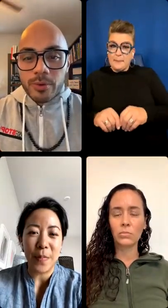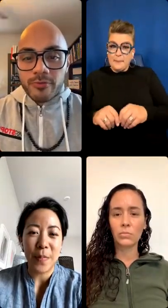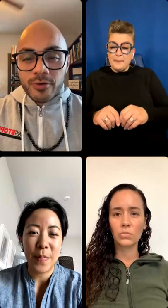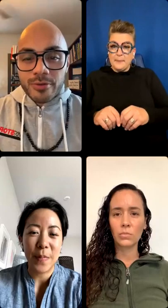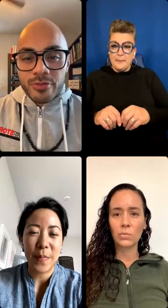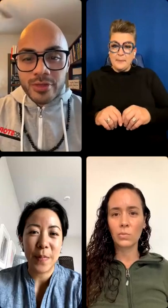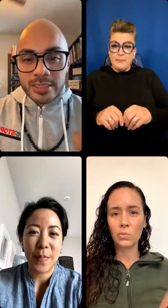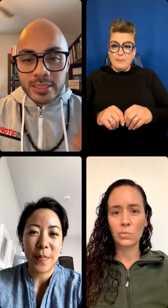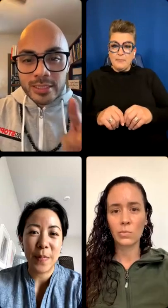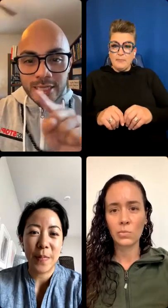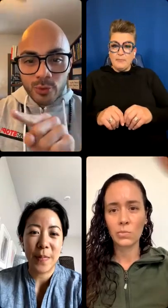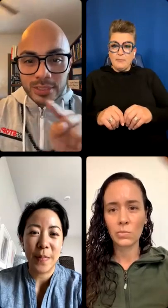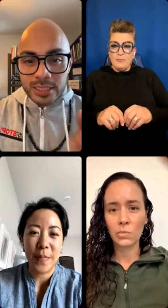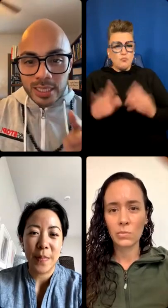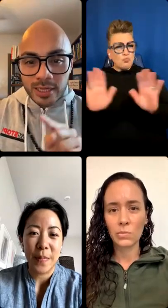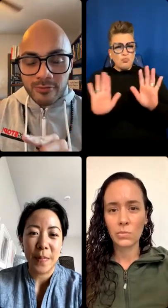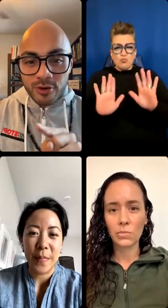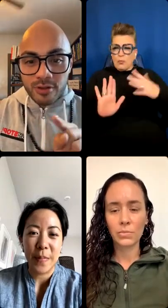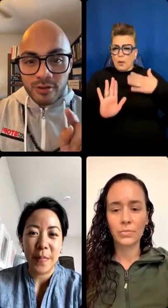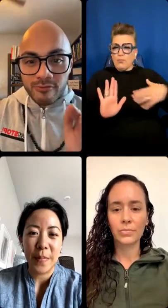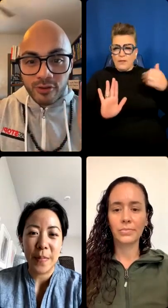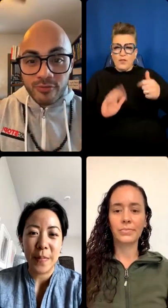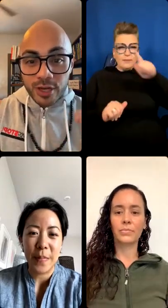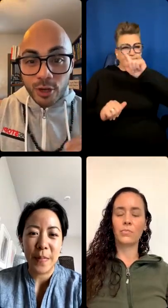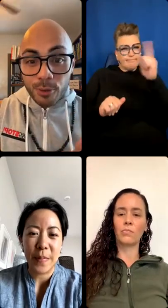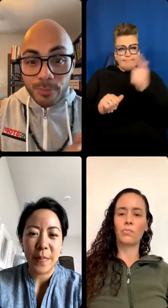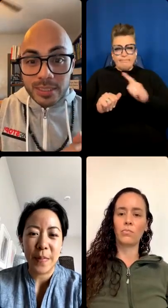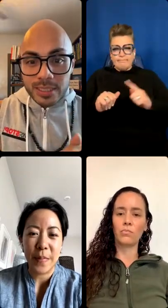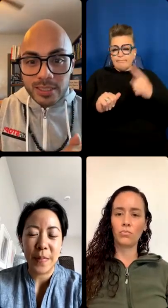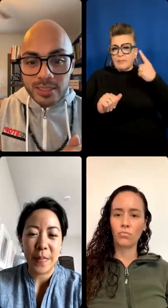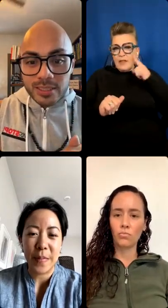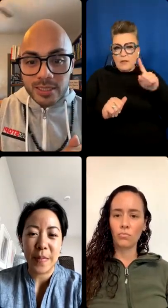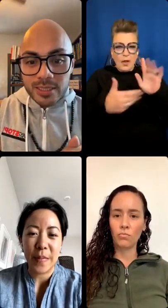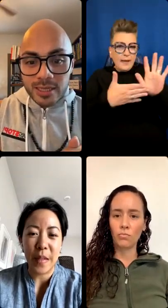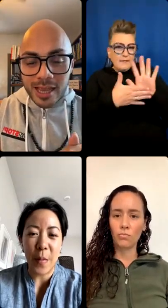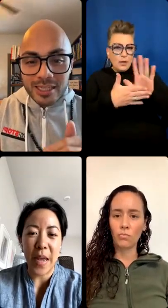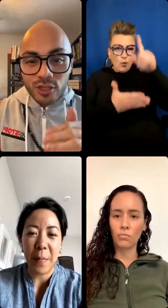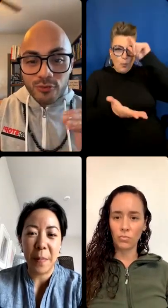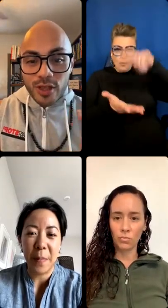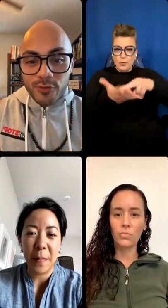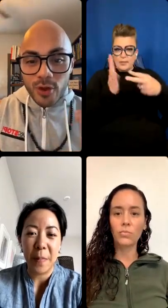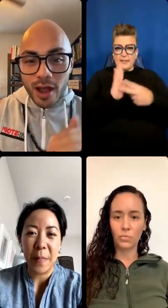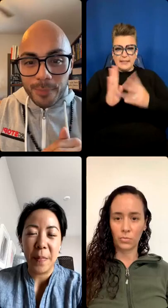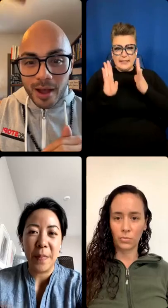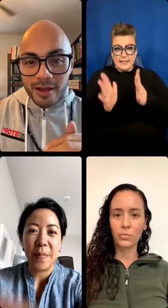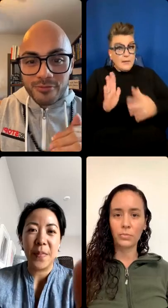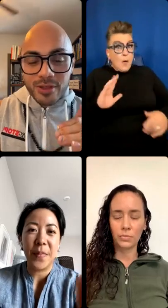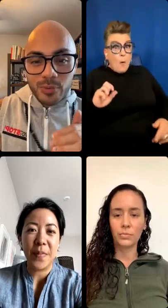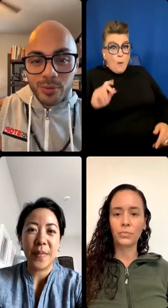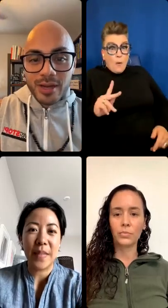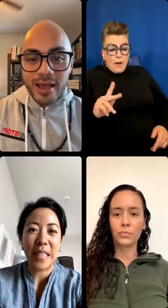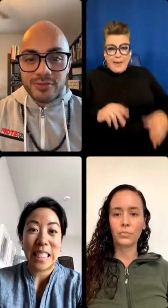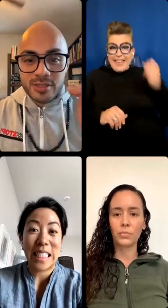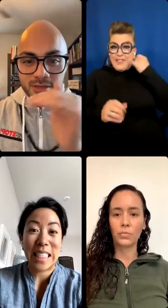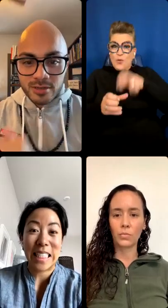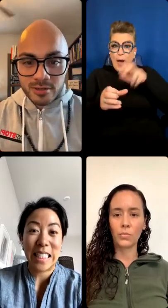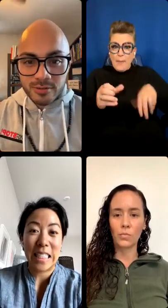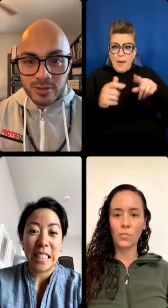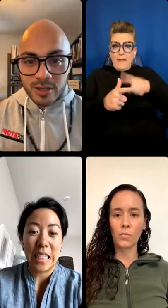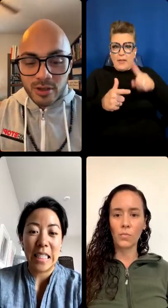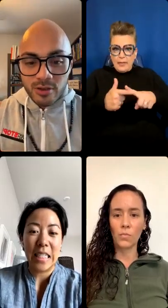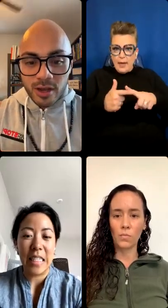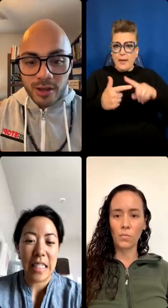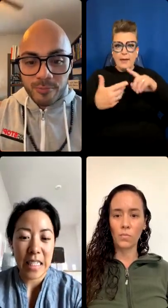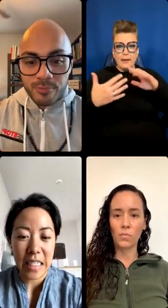Well, we prefer this sequencing for video purposes. Okay. And so if you hop off, then we would have to